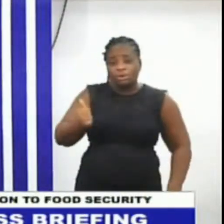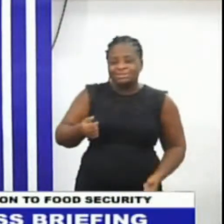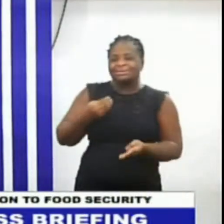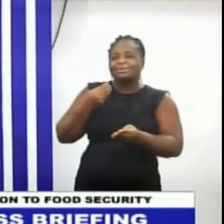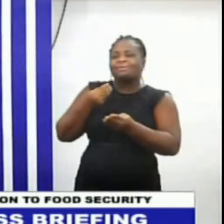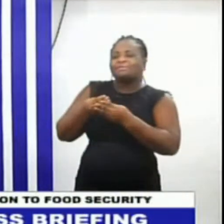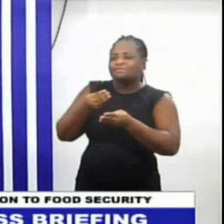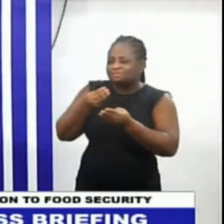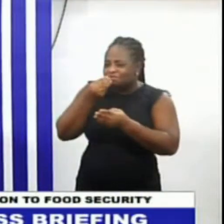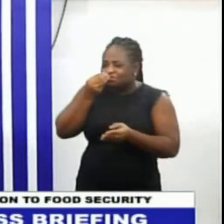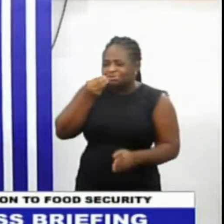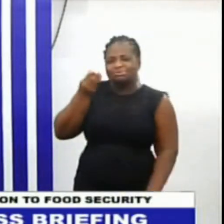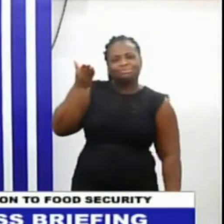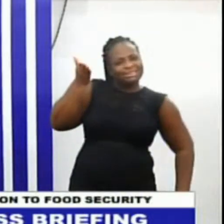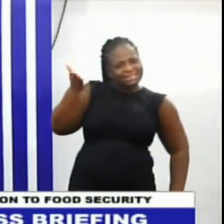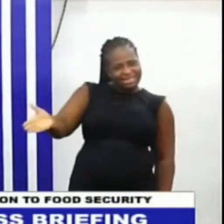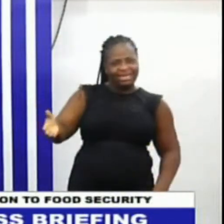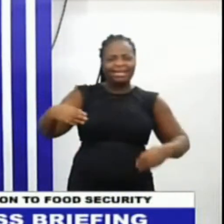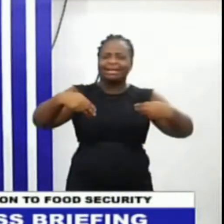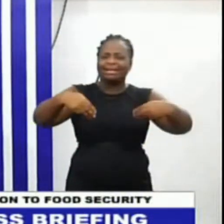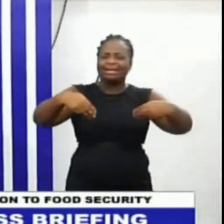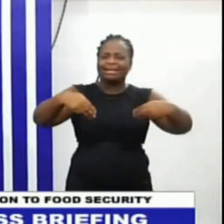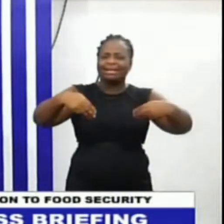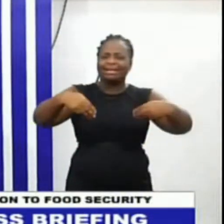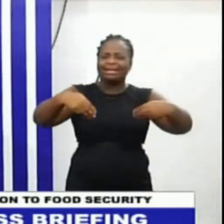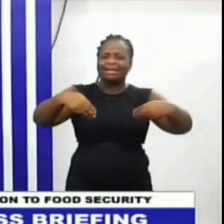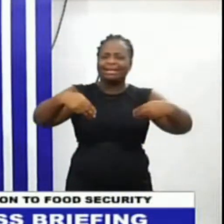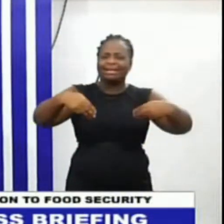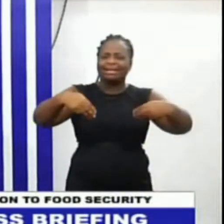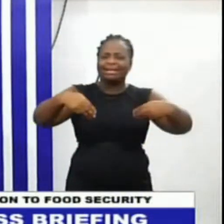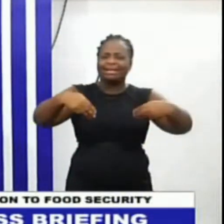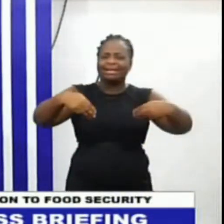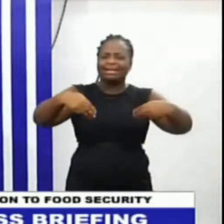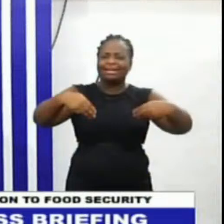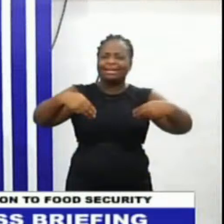be there in the markets, and the food will be there to the